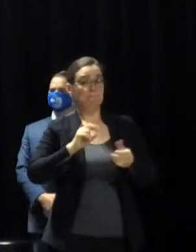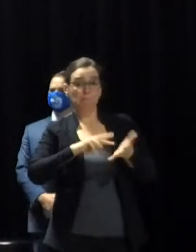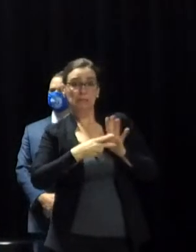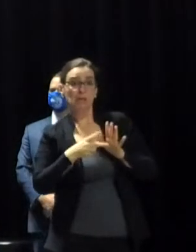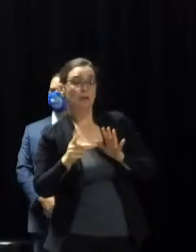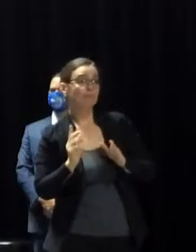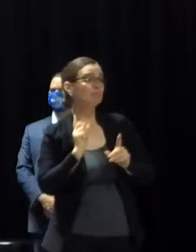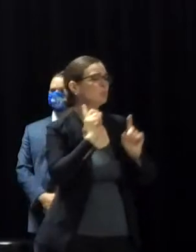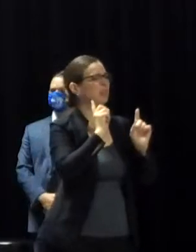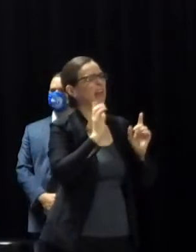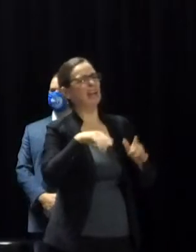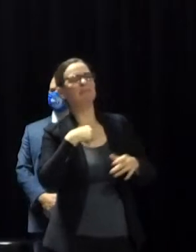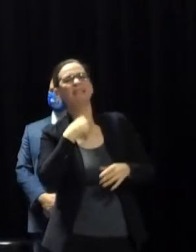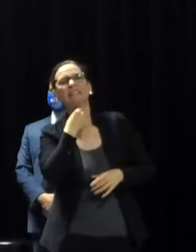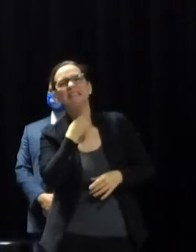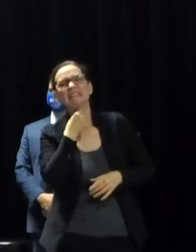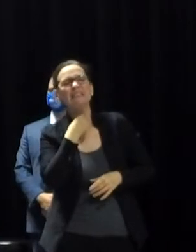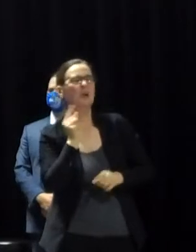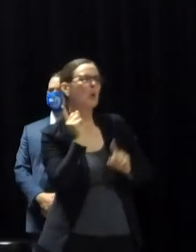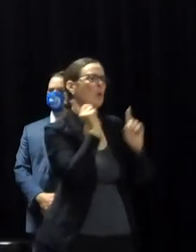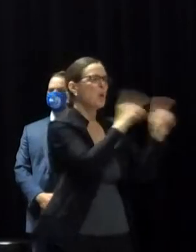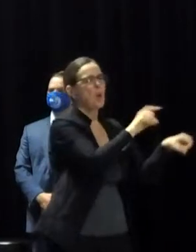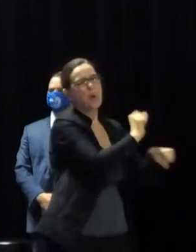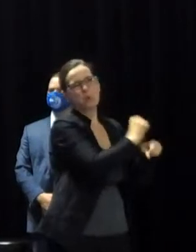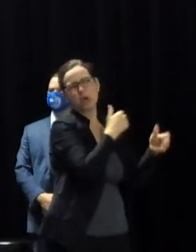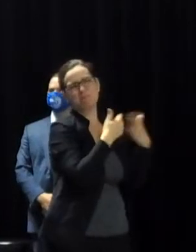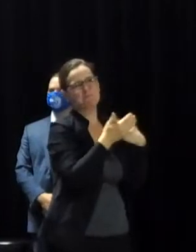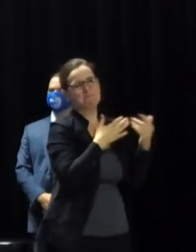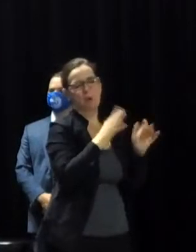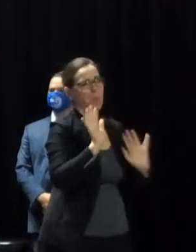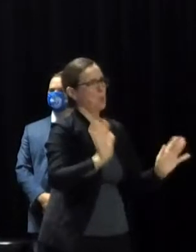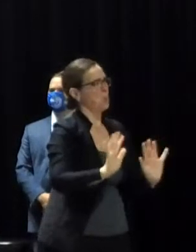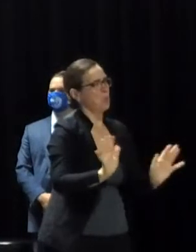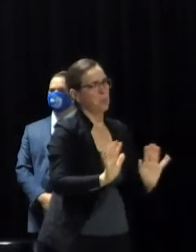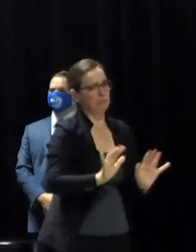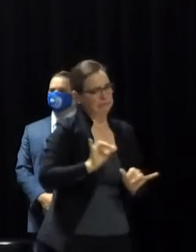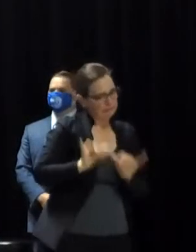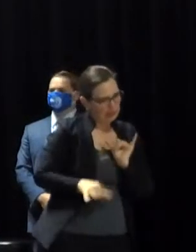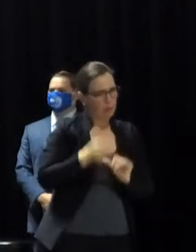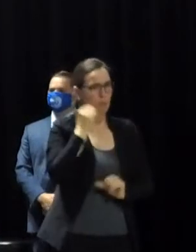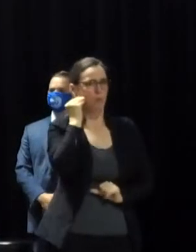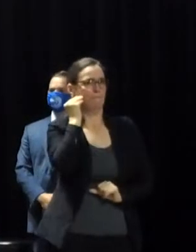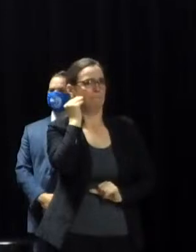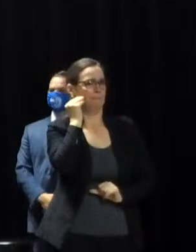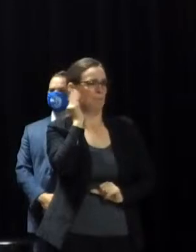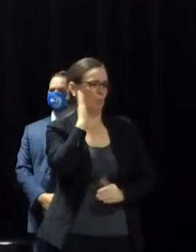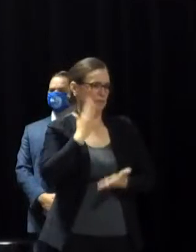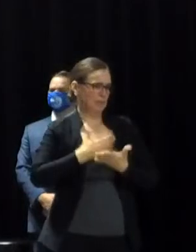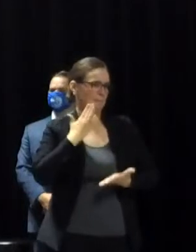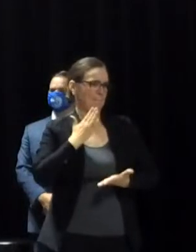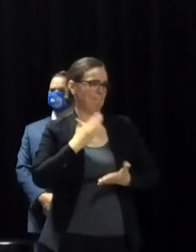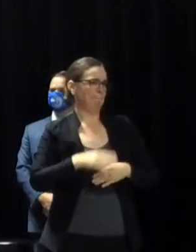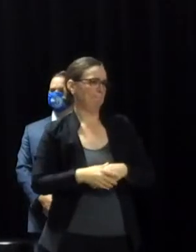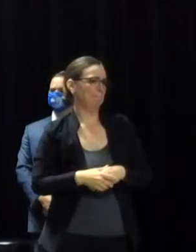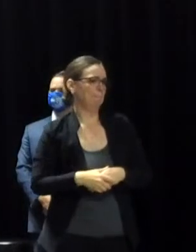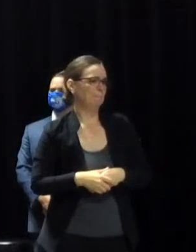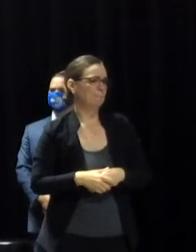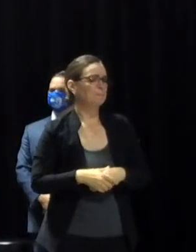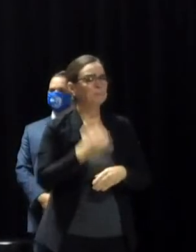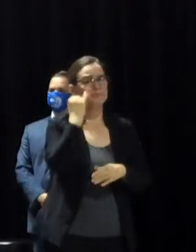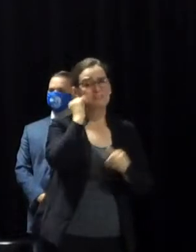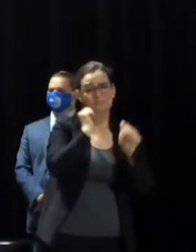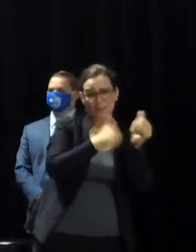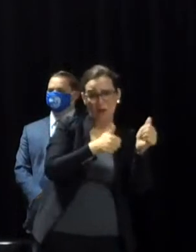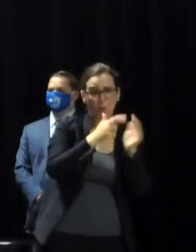your get-together with your friends and family. A little bit of it, we have to give in a little bit. Life is a trade-off,